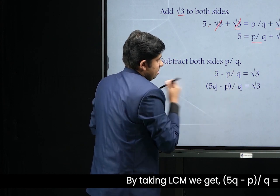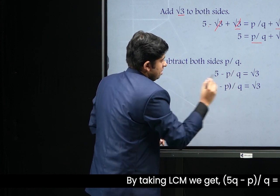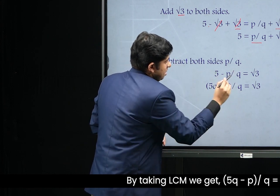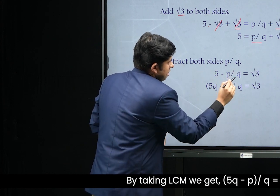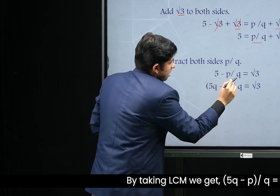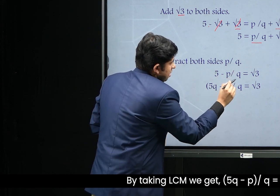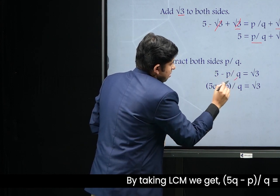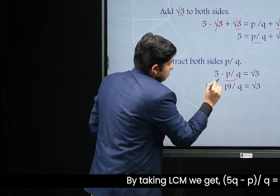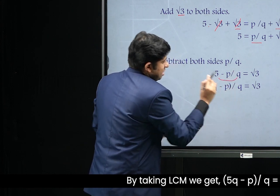root 3.